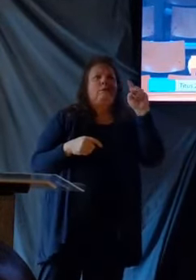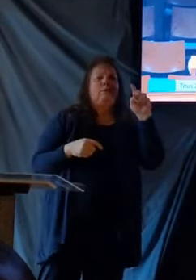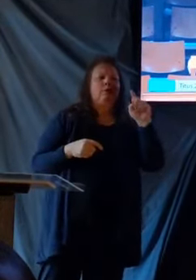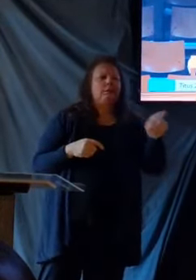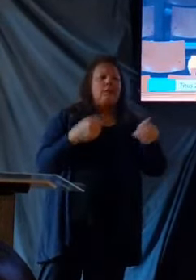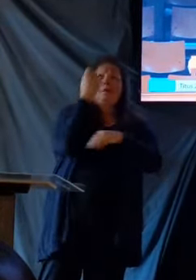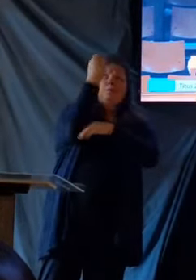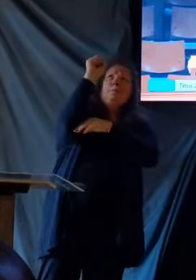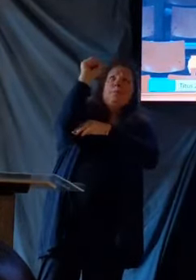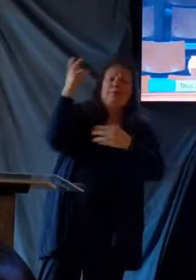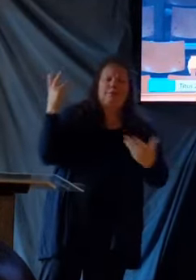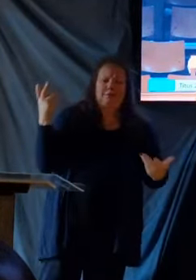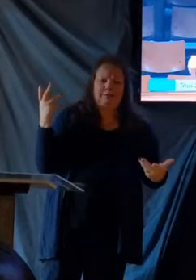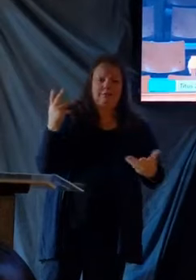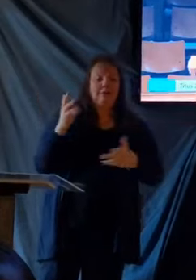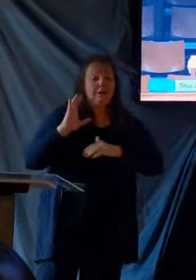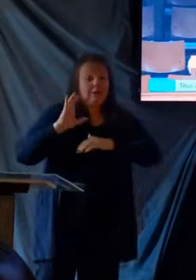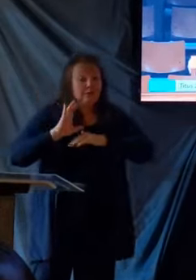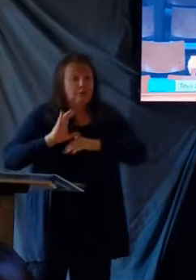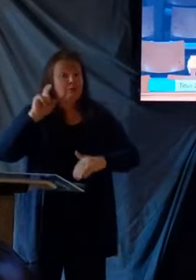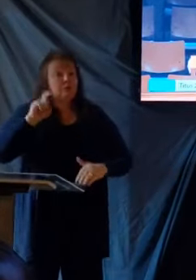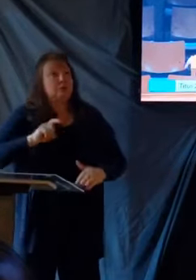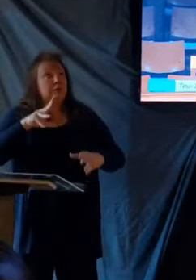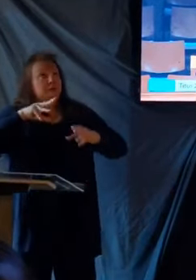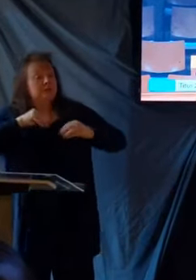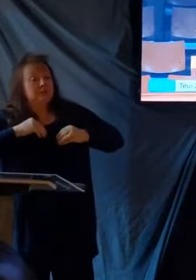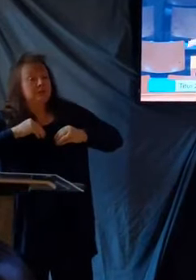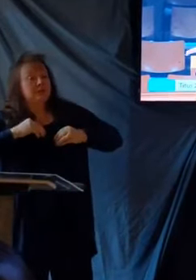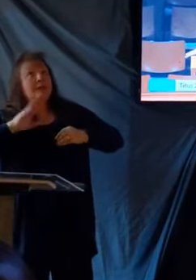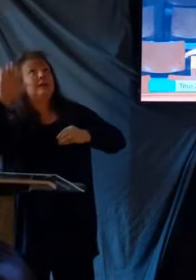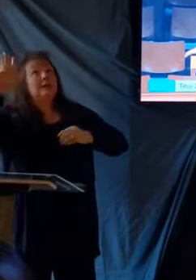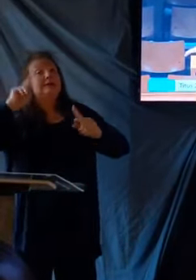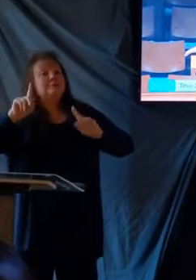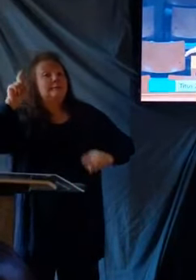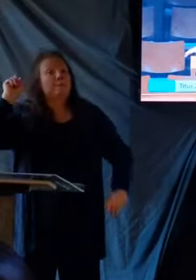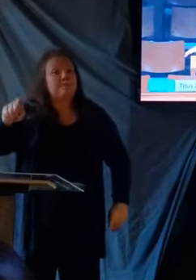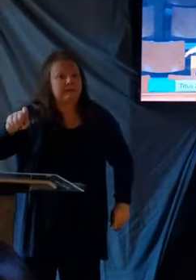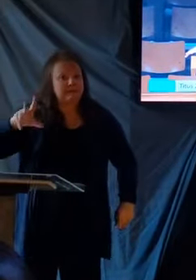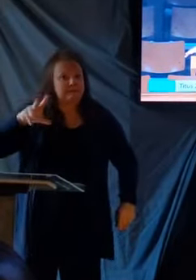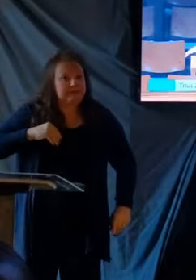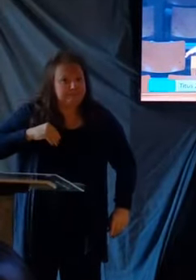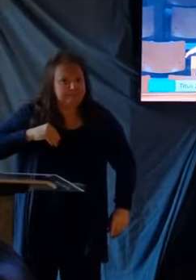They're in rebellion against him. The church must. His people must.